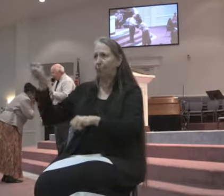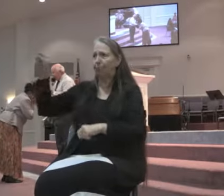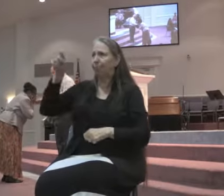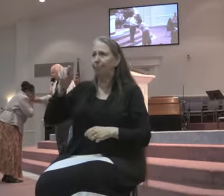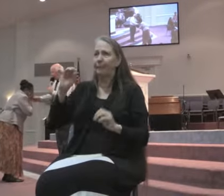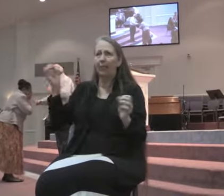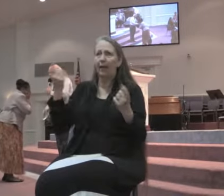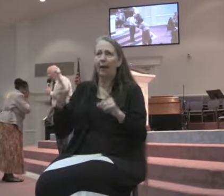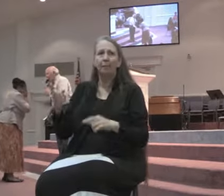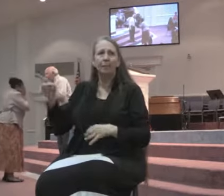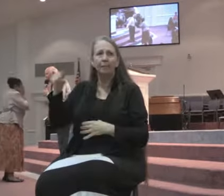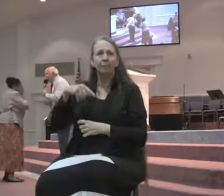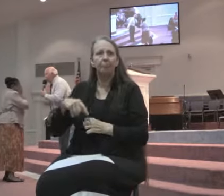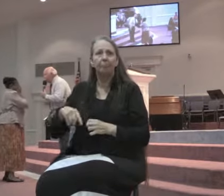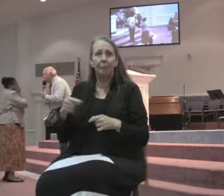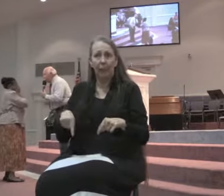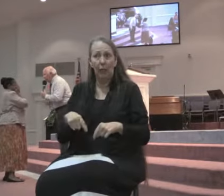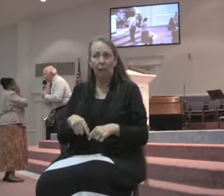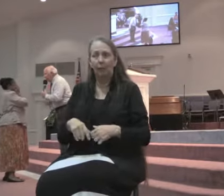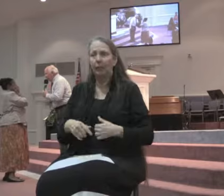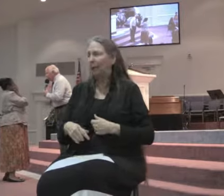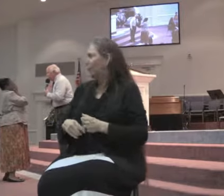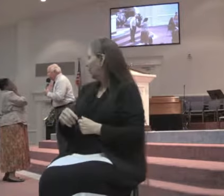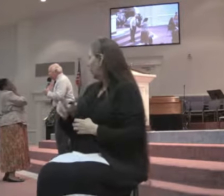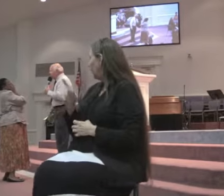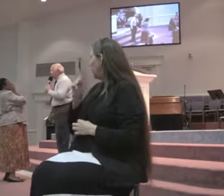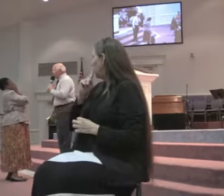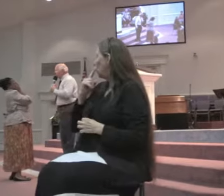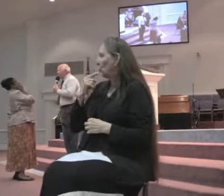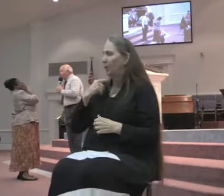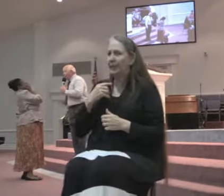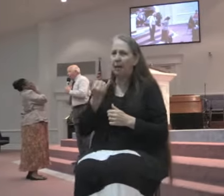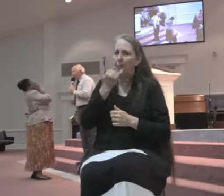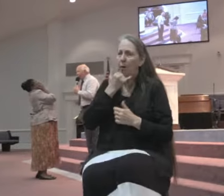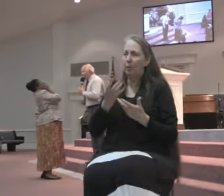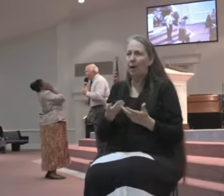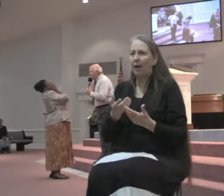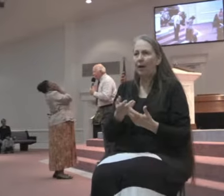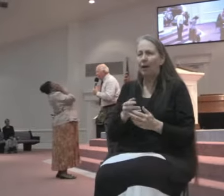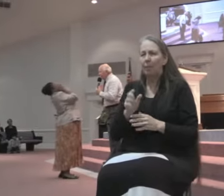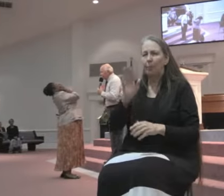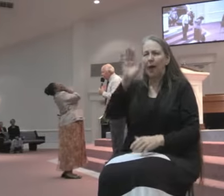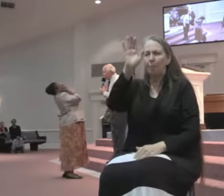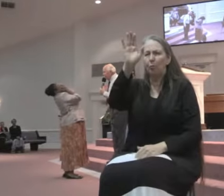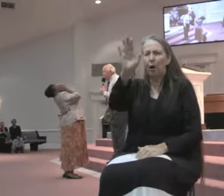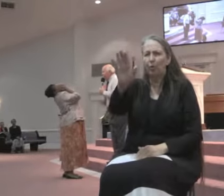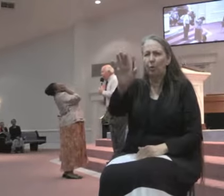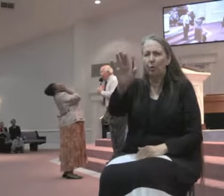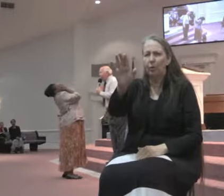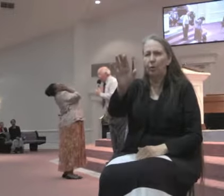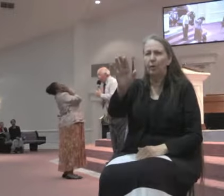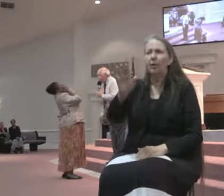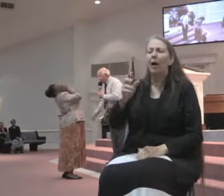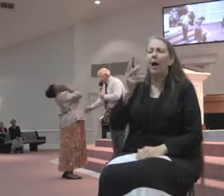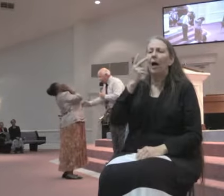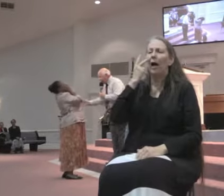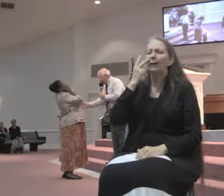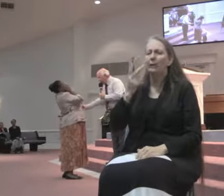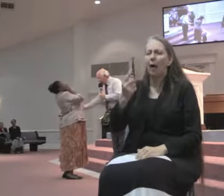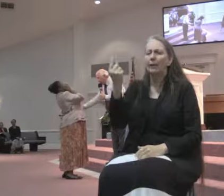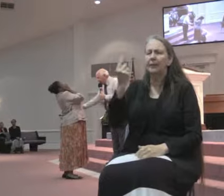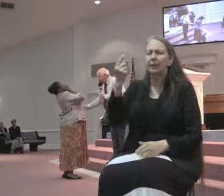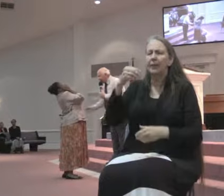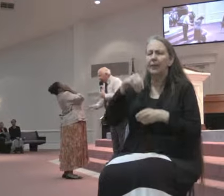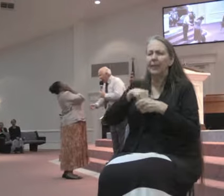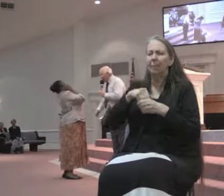Listen to me. You didn't tell me what was wrong with you, but when I laid hands on you, I saw something